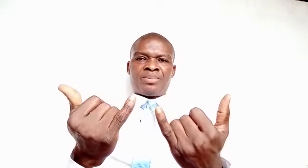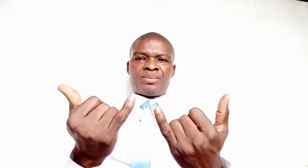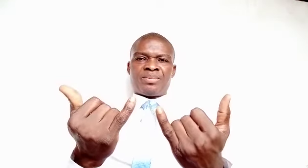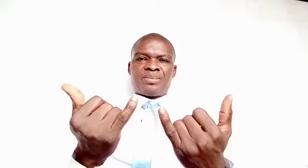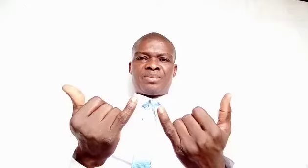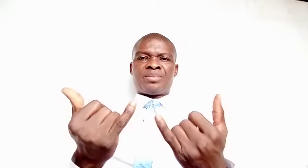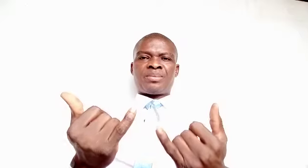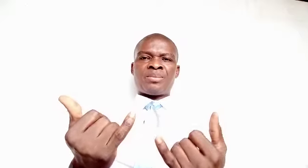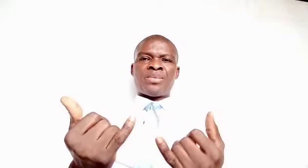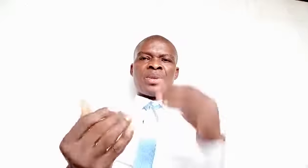Question number